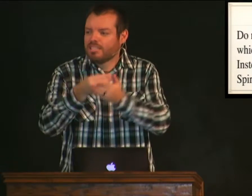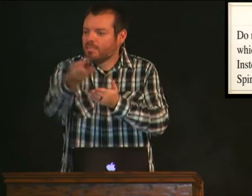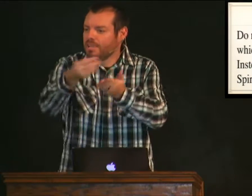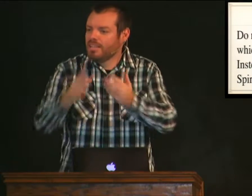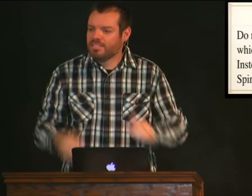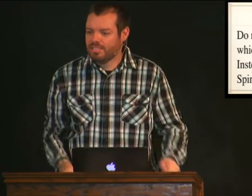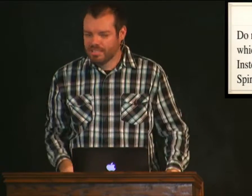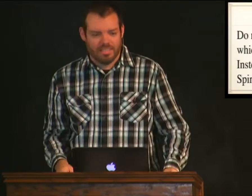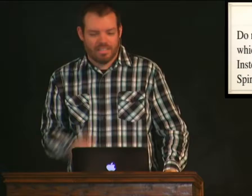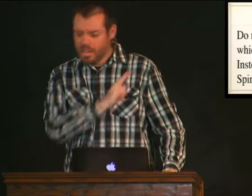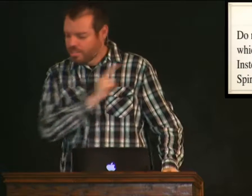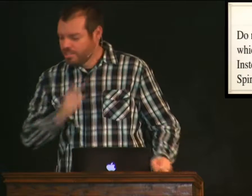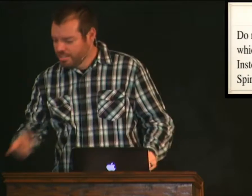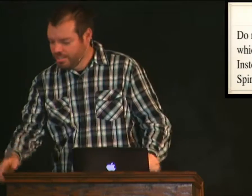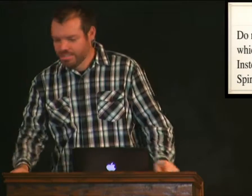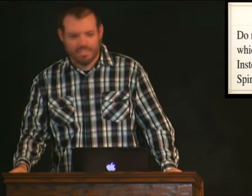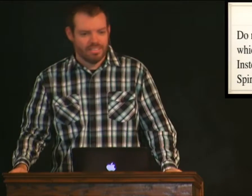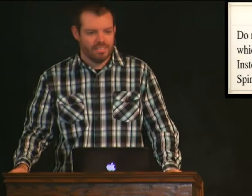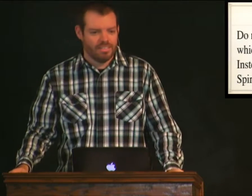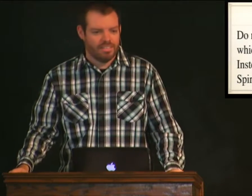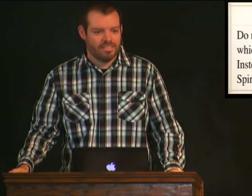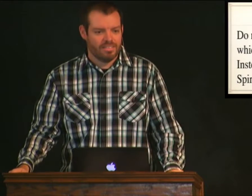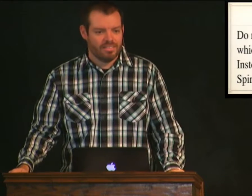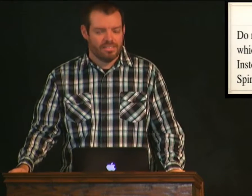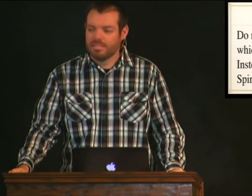The announcement pastor. The usher.